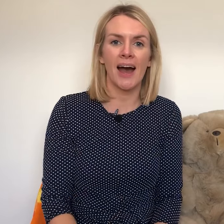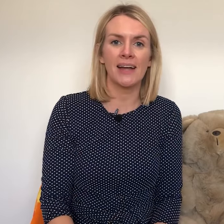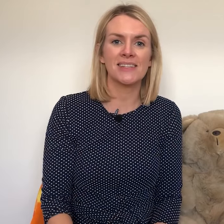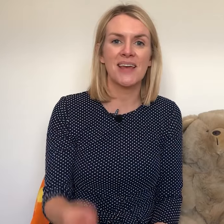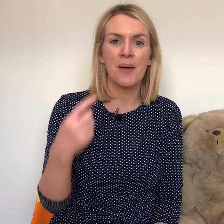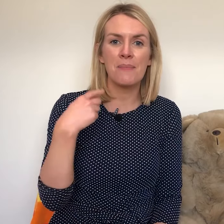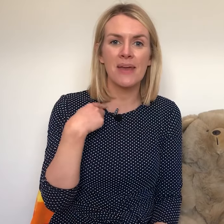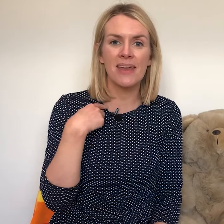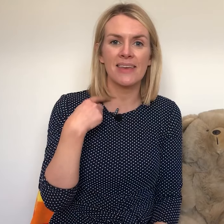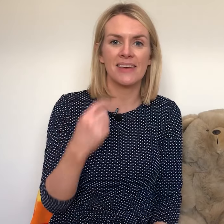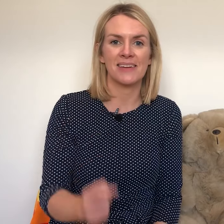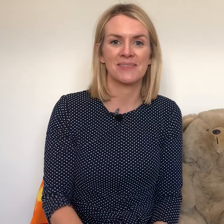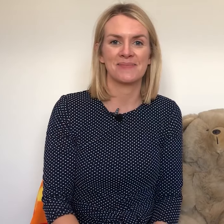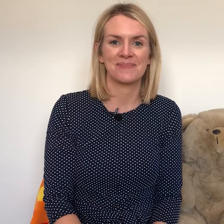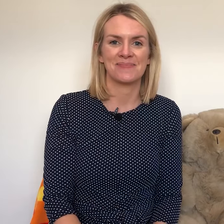at me.